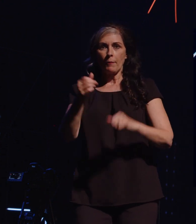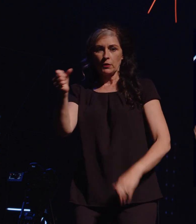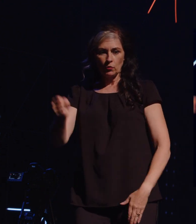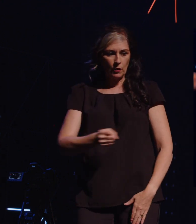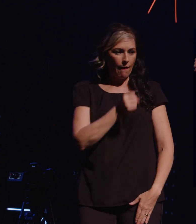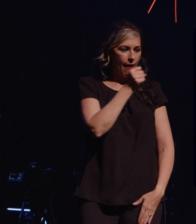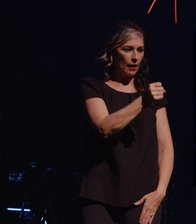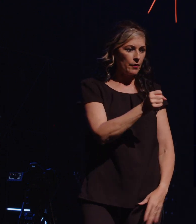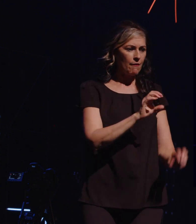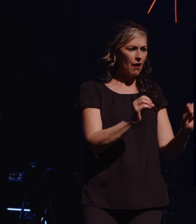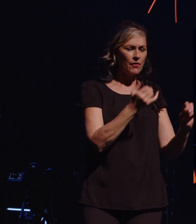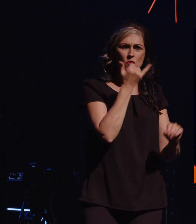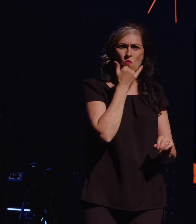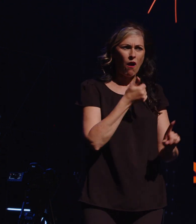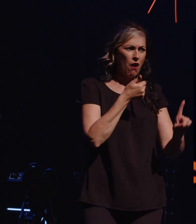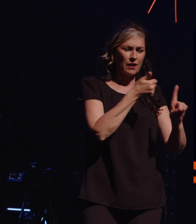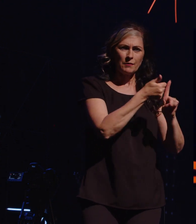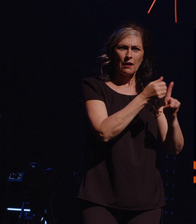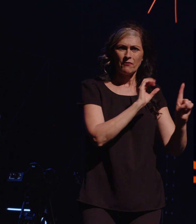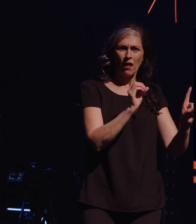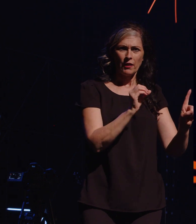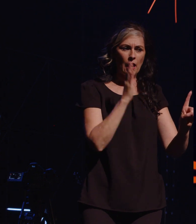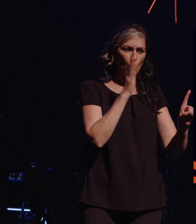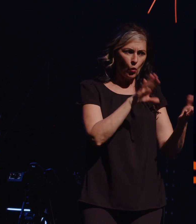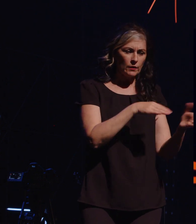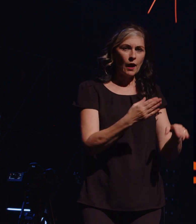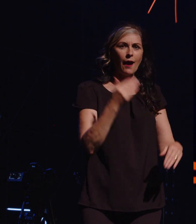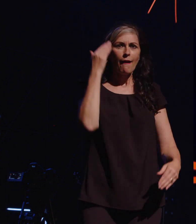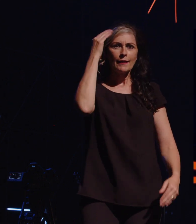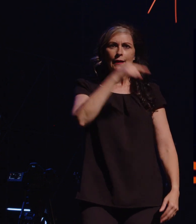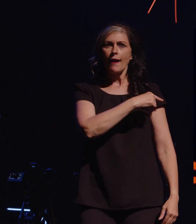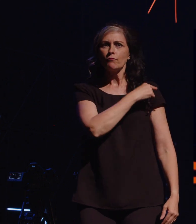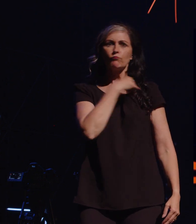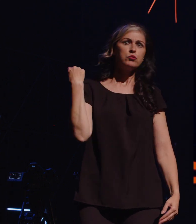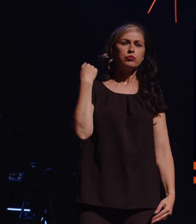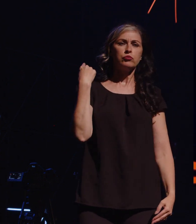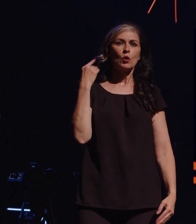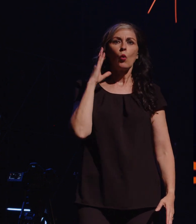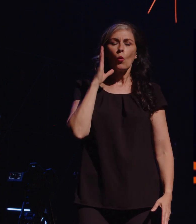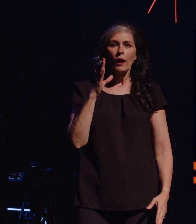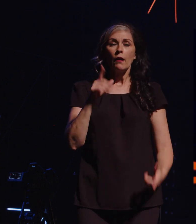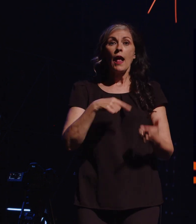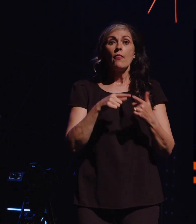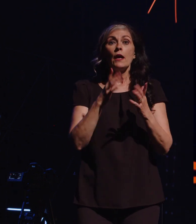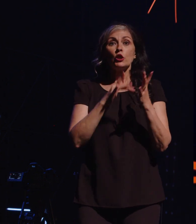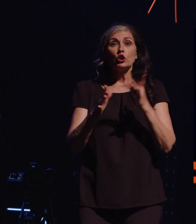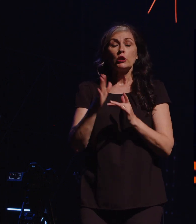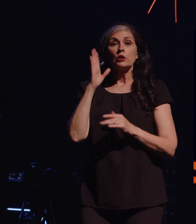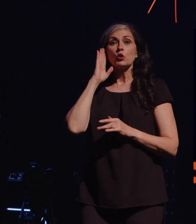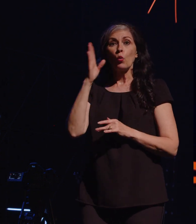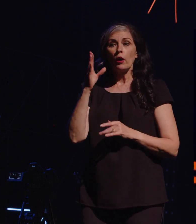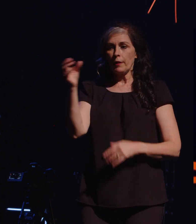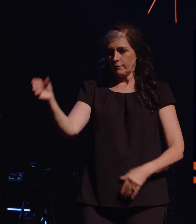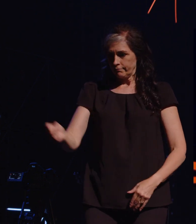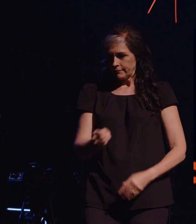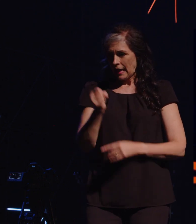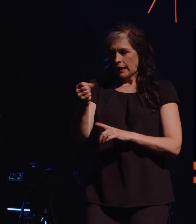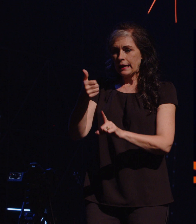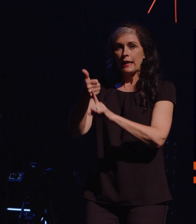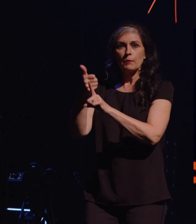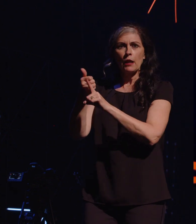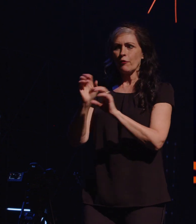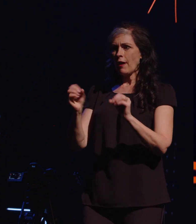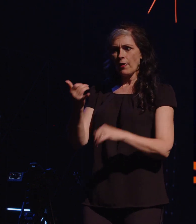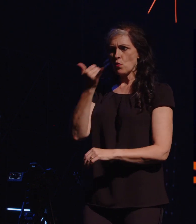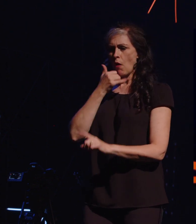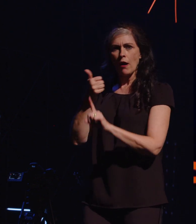over for nothing wrong that he did, and he's going to die. His head is going to be chopped off. And yet Jesus is going to be handed over himself for nothing